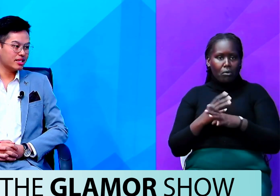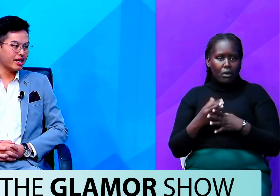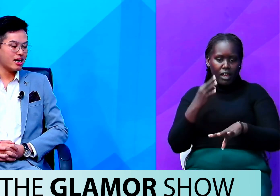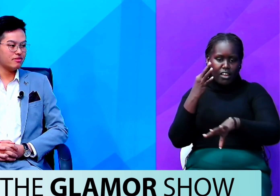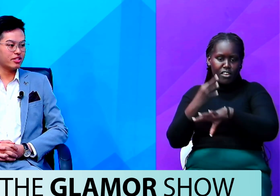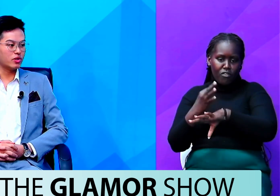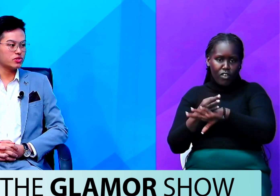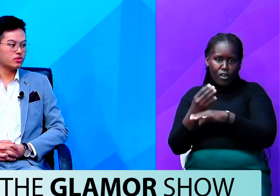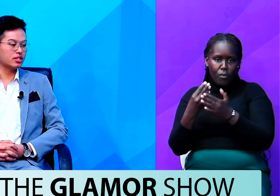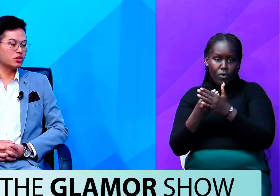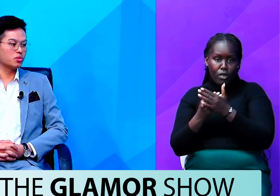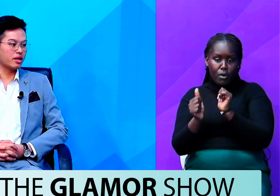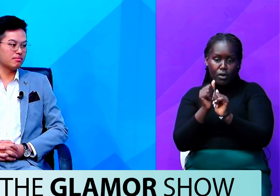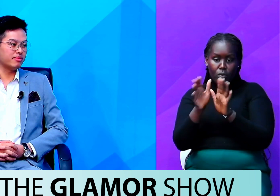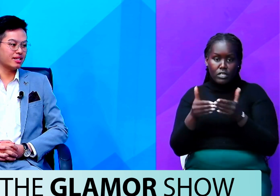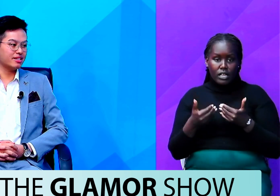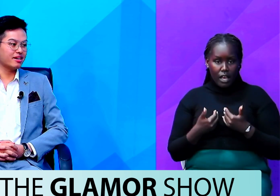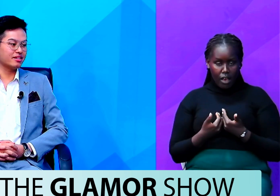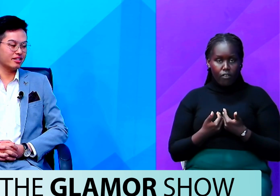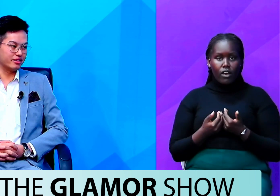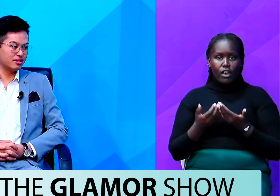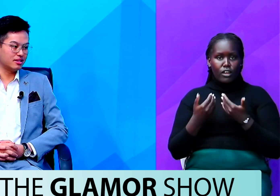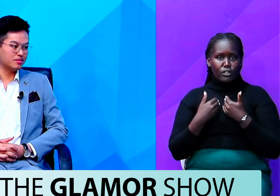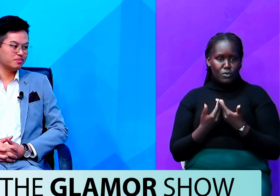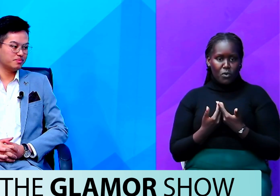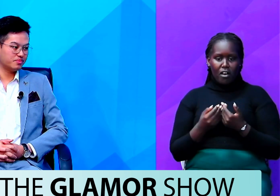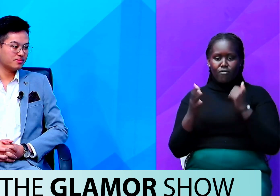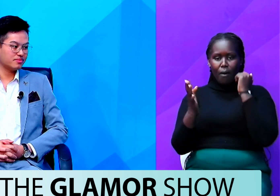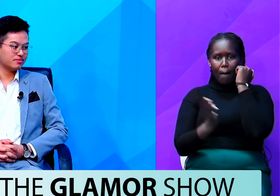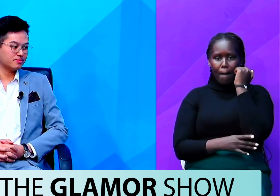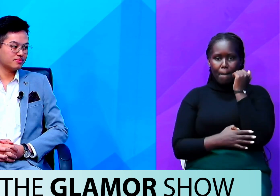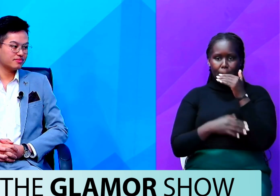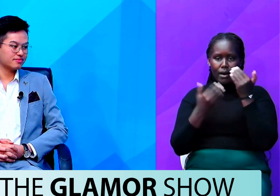money they have and also they don't wear bad hair here.